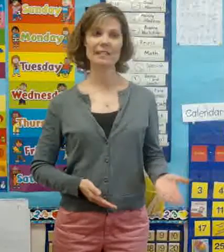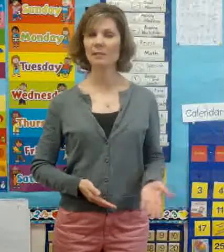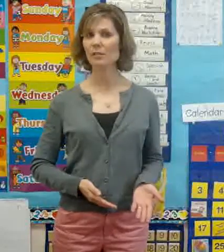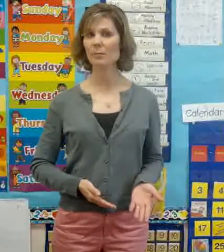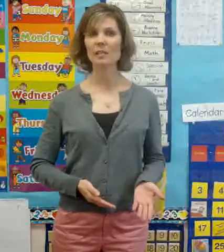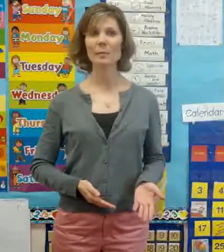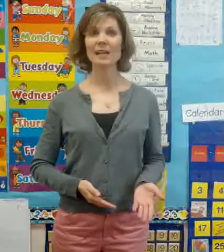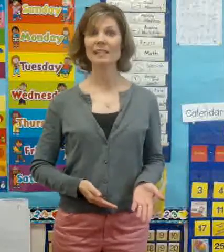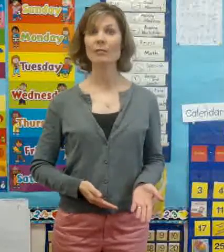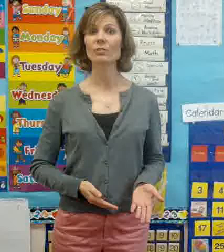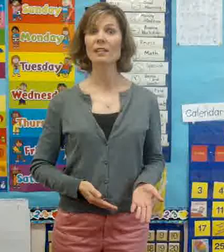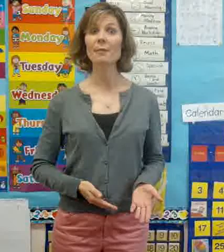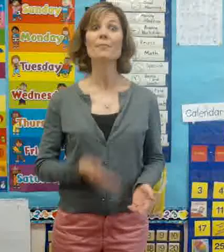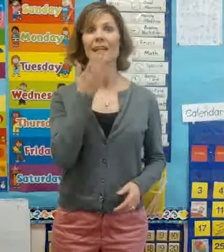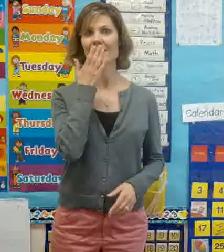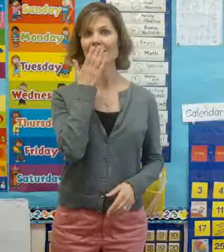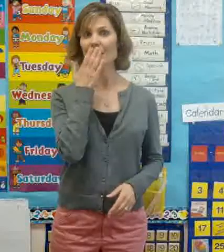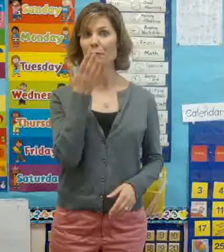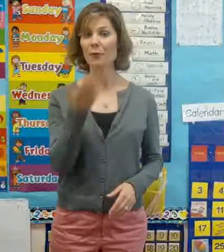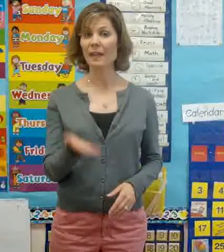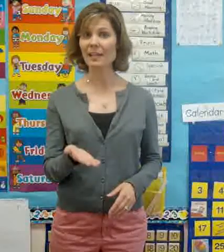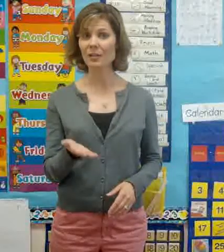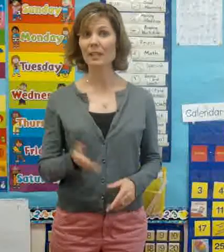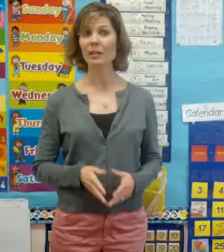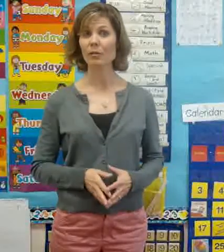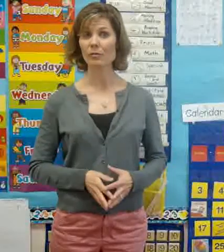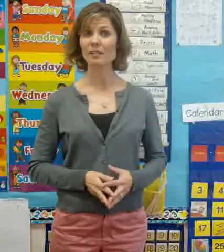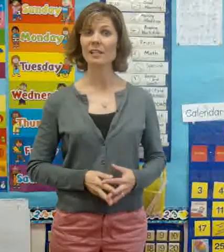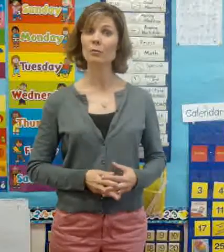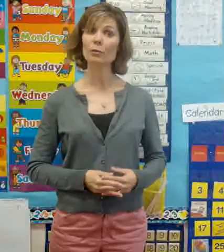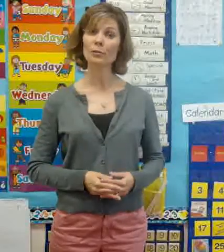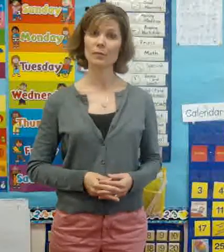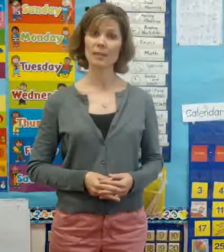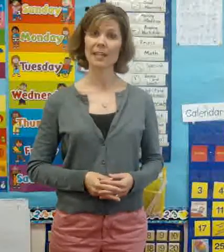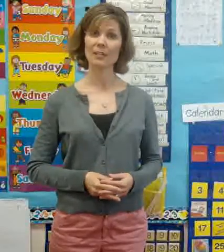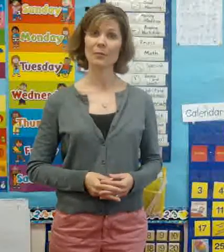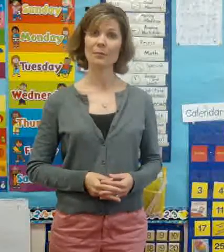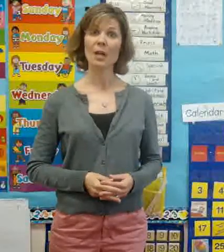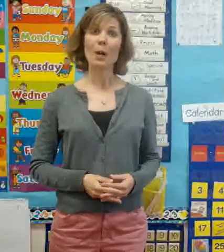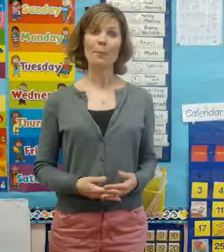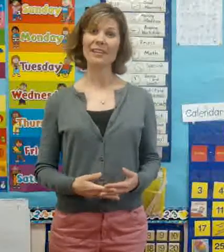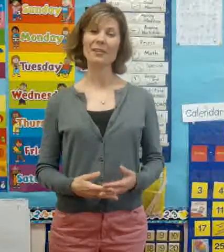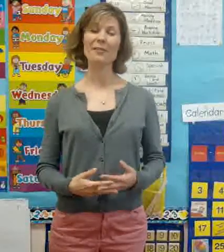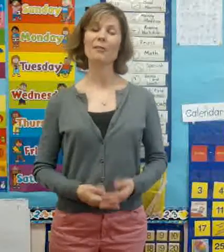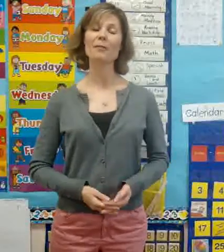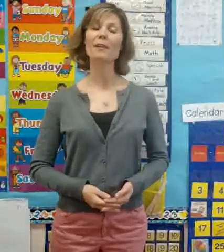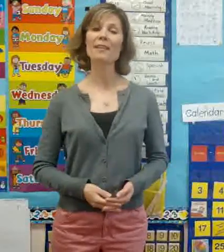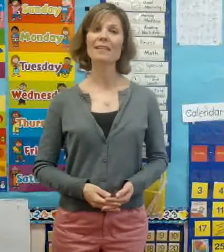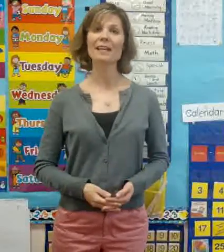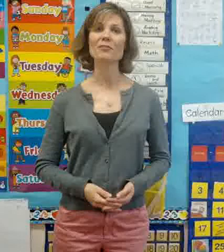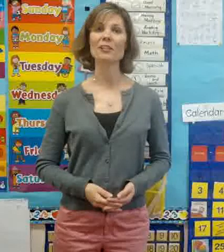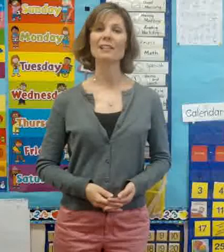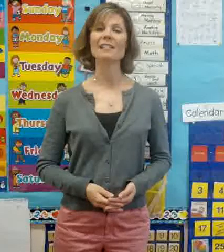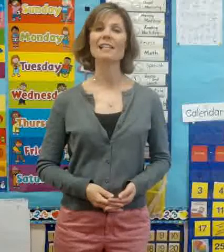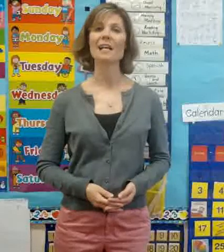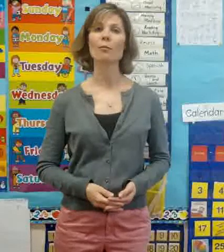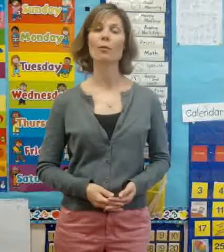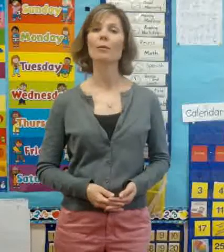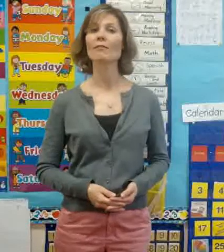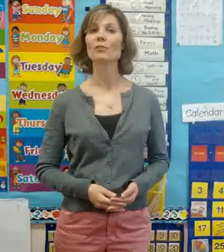anytime something is passed out to them, they can sign for thank you. They can also say the words for thank you. But the fun thing that I've done is that when we have a